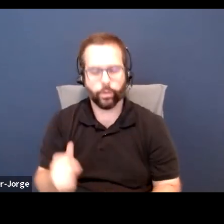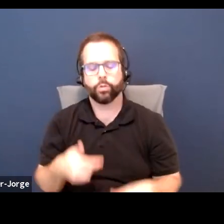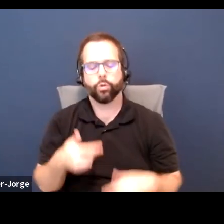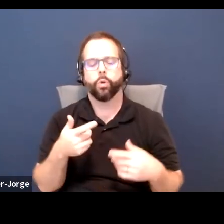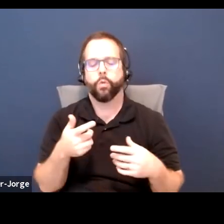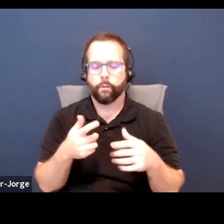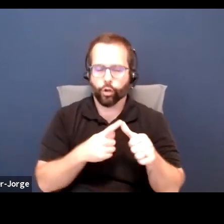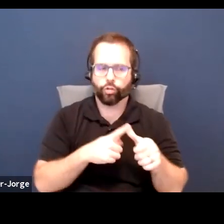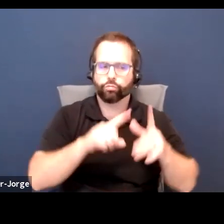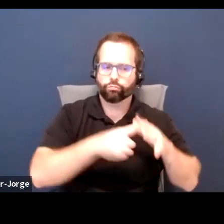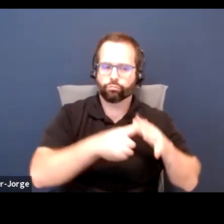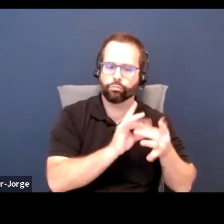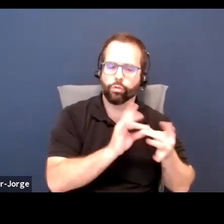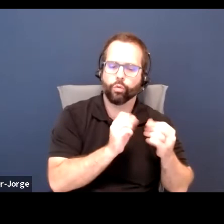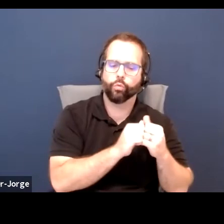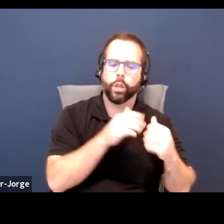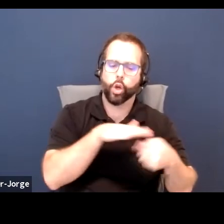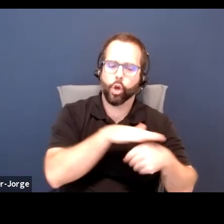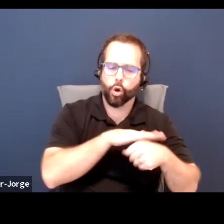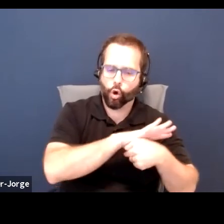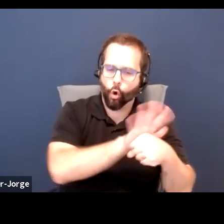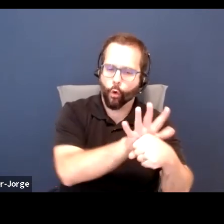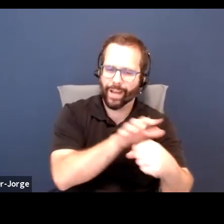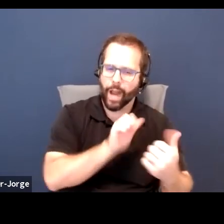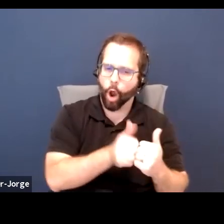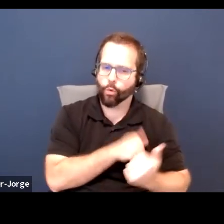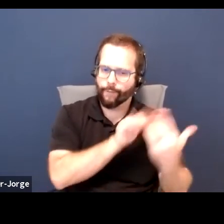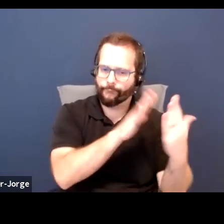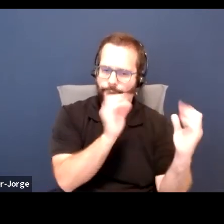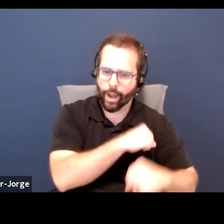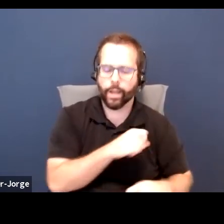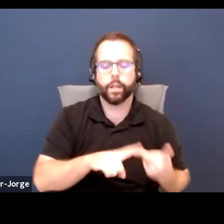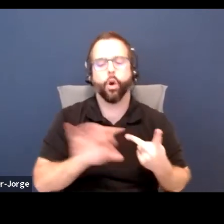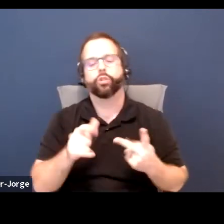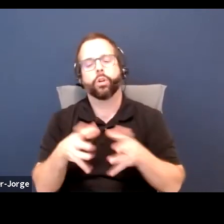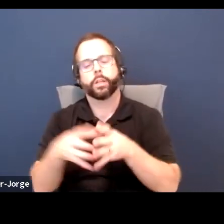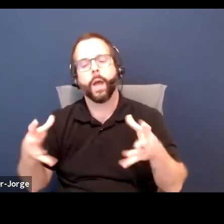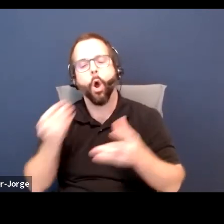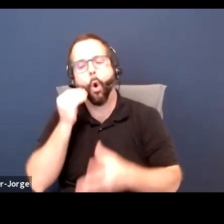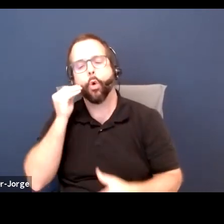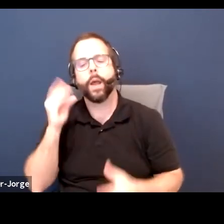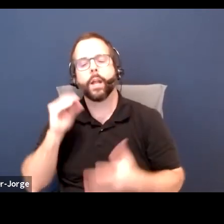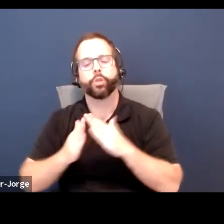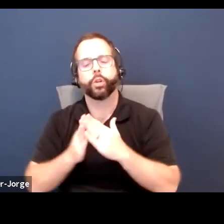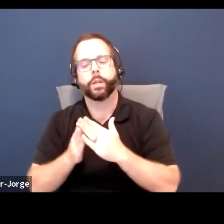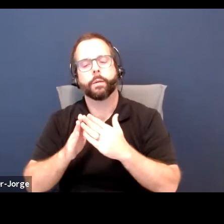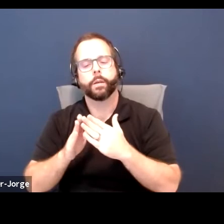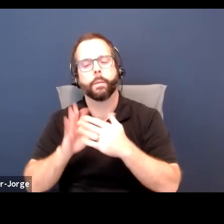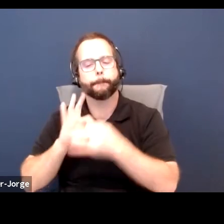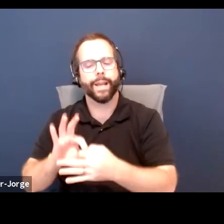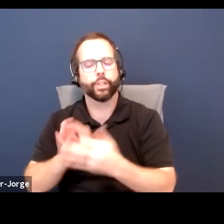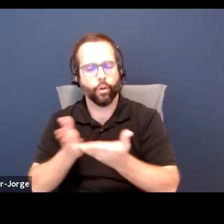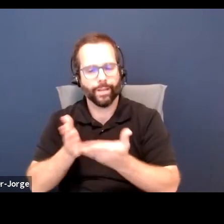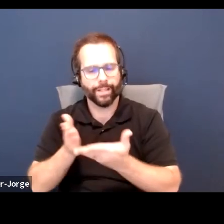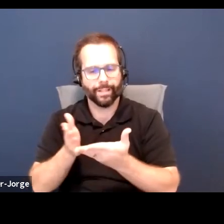COVID, and then our work to expand access to home and community-based services, or HCBS.